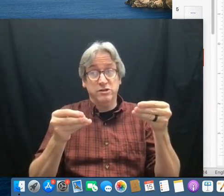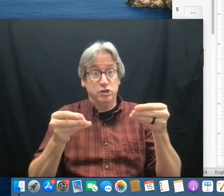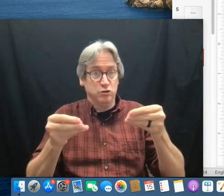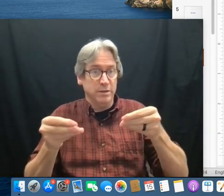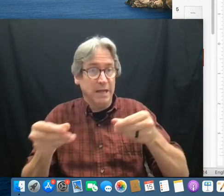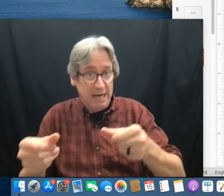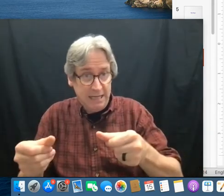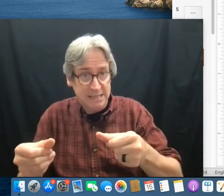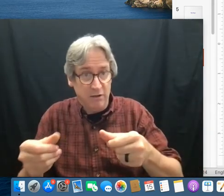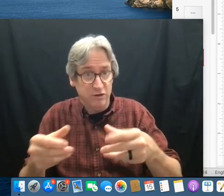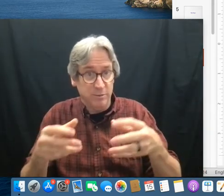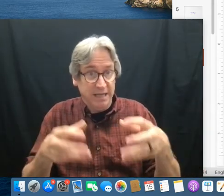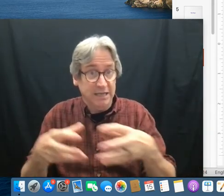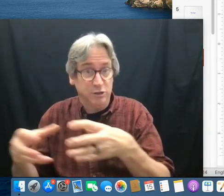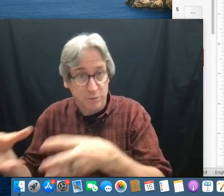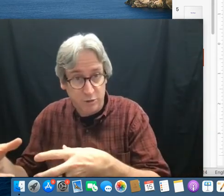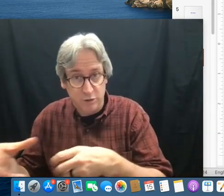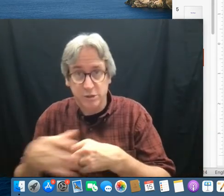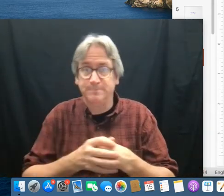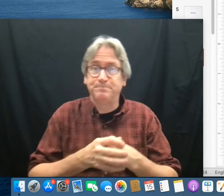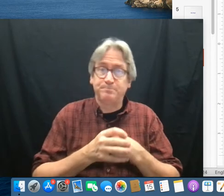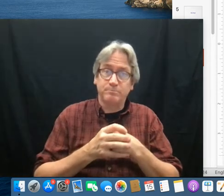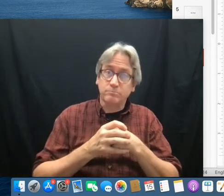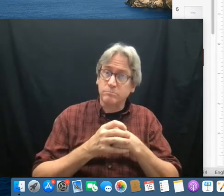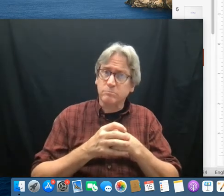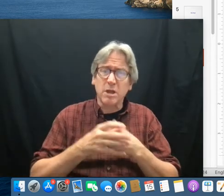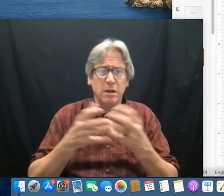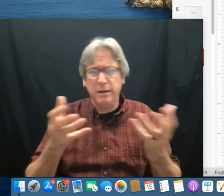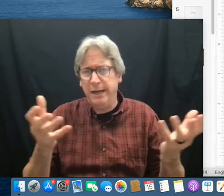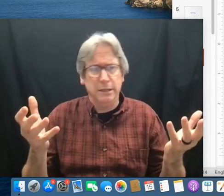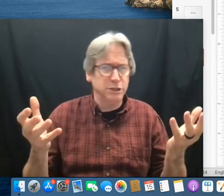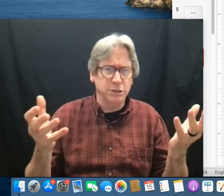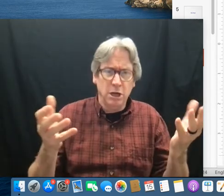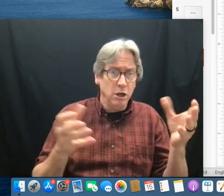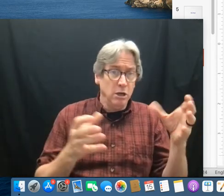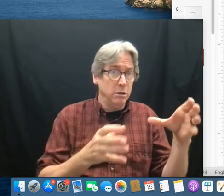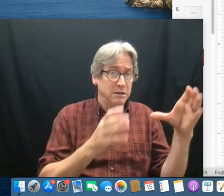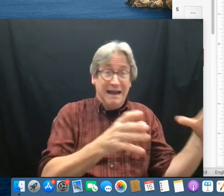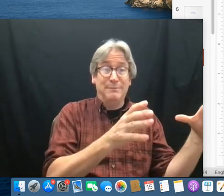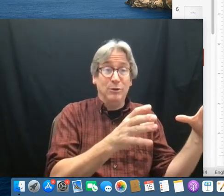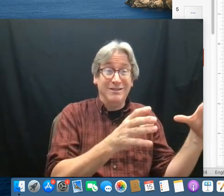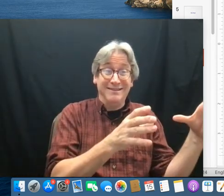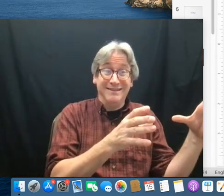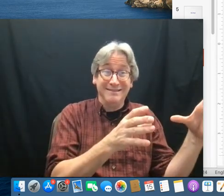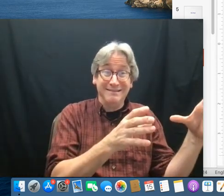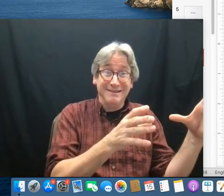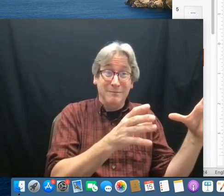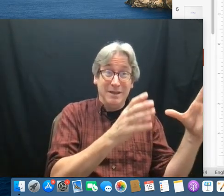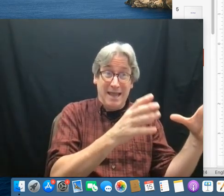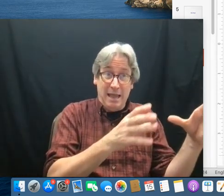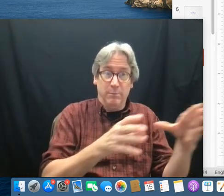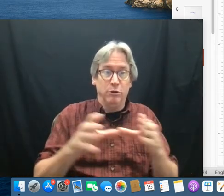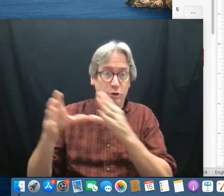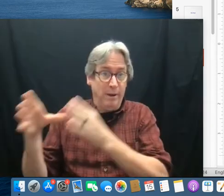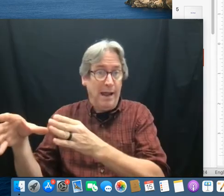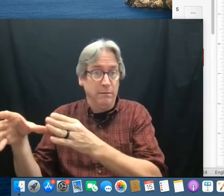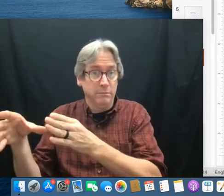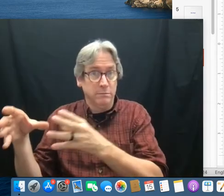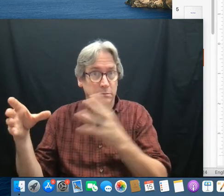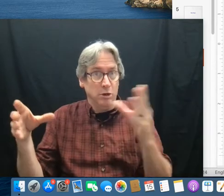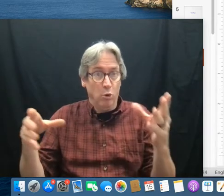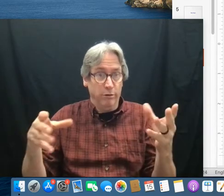of streamlining itself to be easier to produce. In English, God be with you became